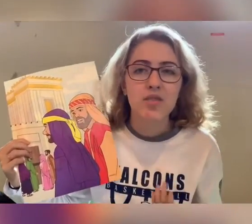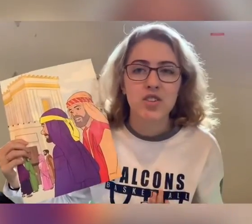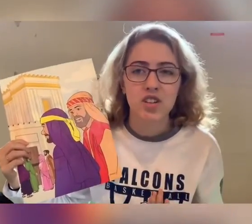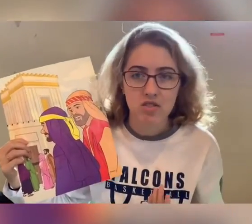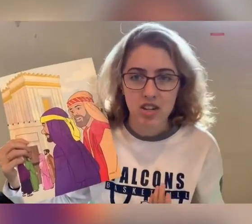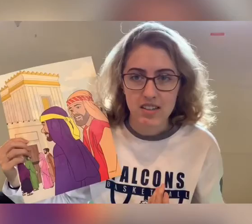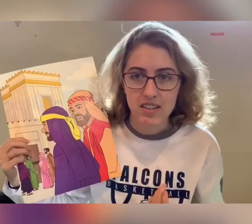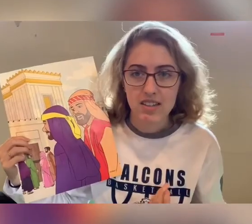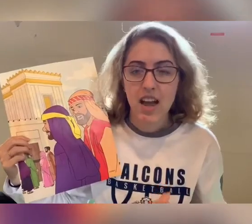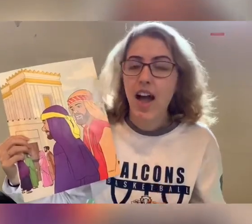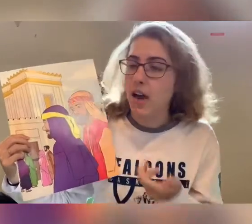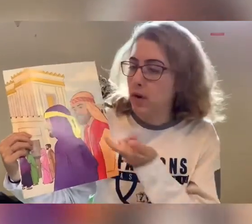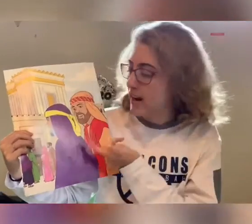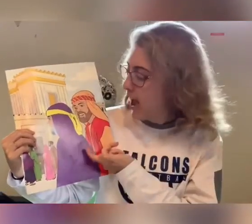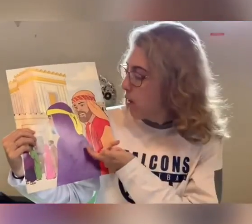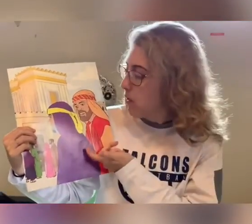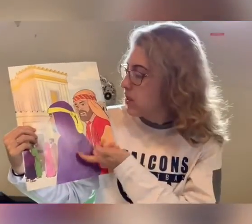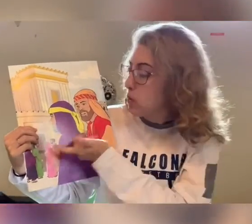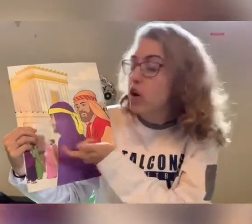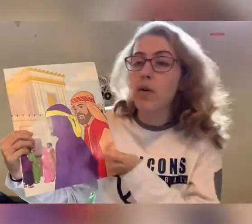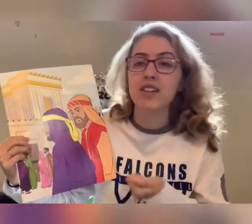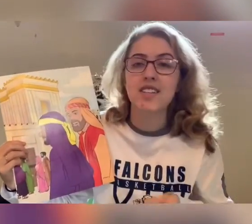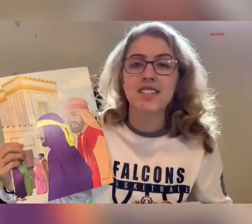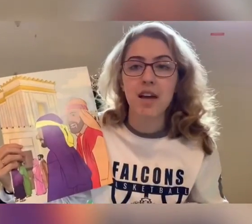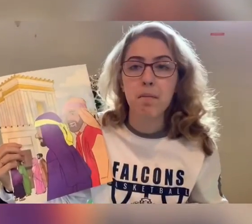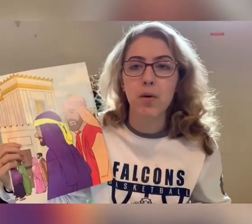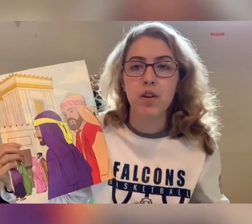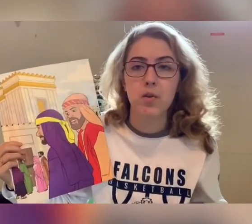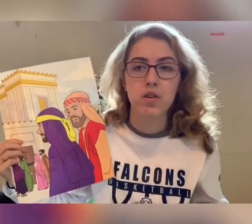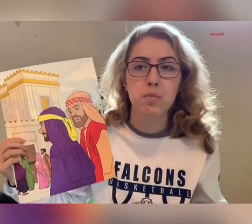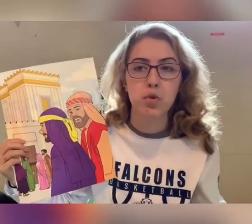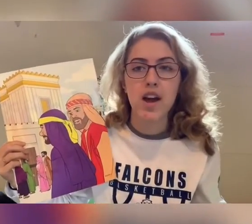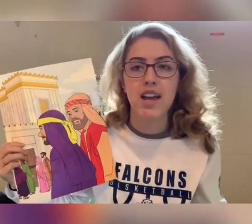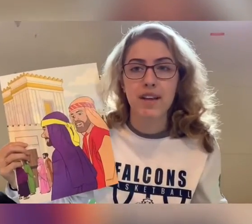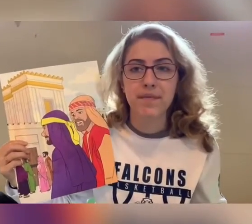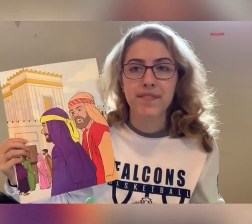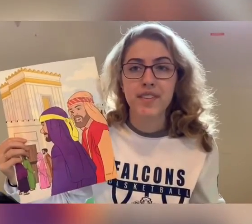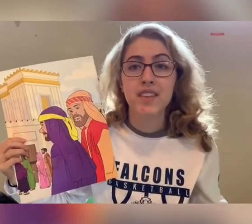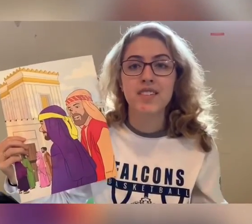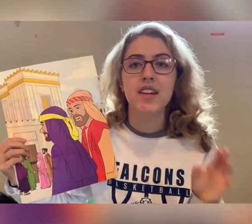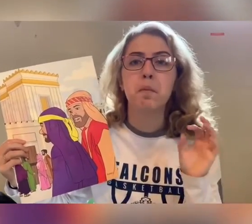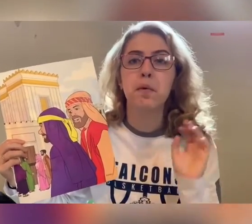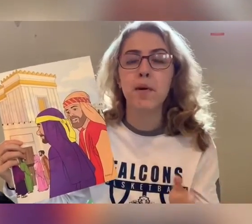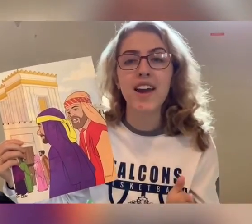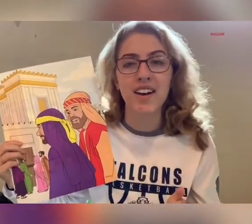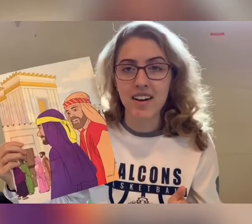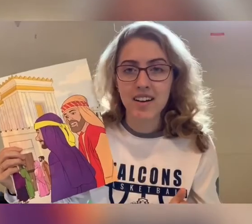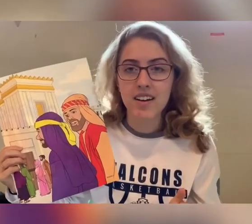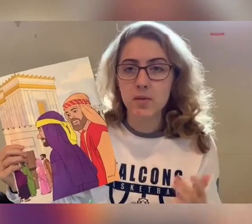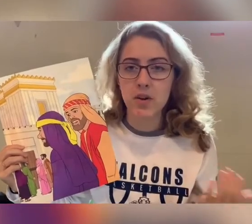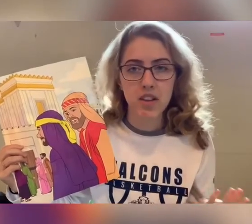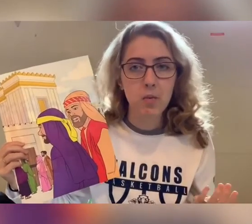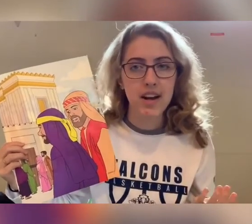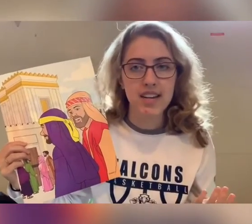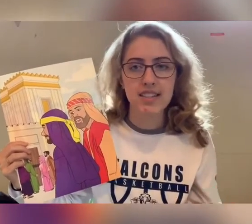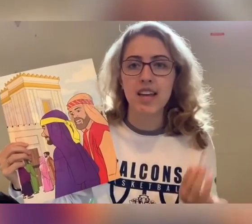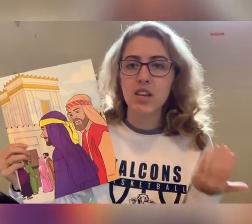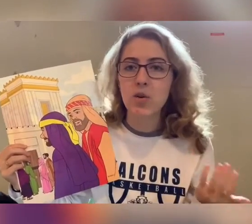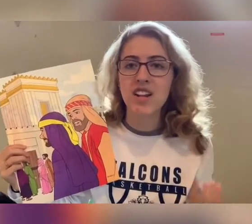serve Jesus, and right now, they were going to the temple in order to pray. See, prayer is one of the ways that you can